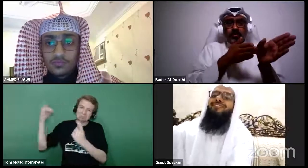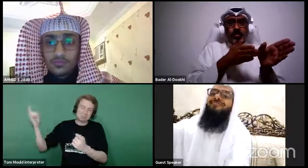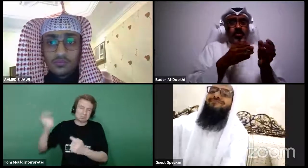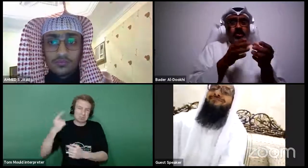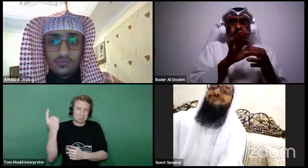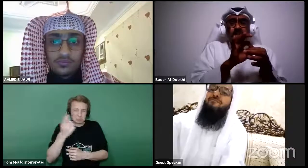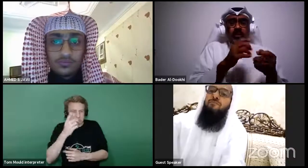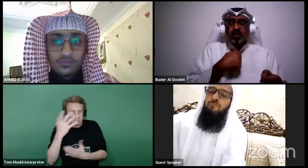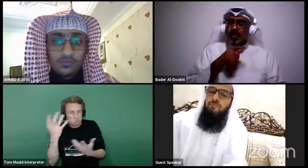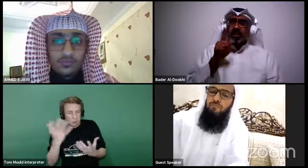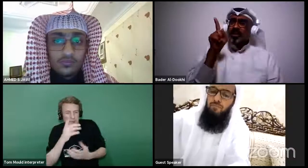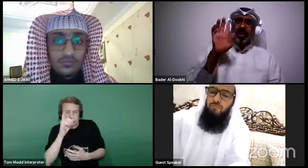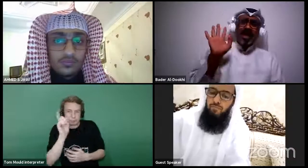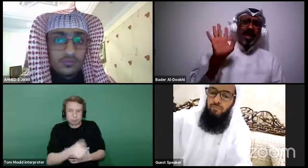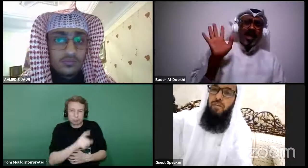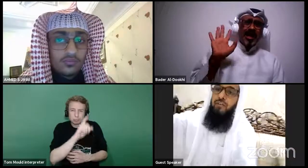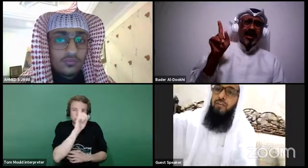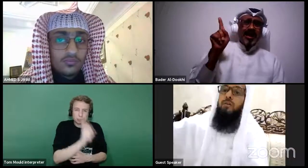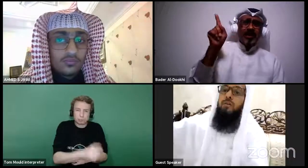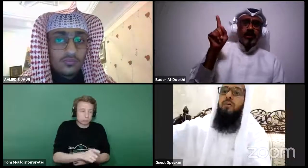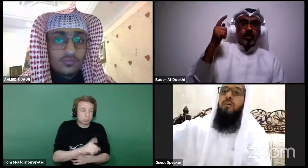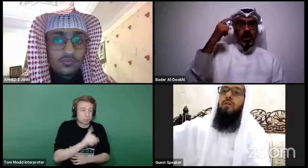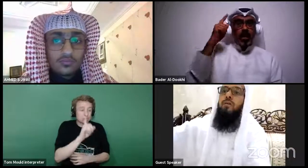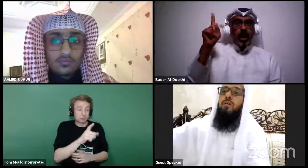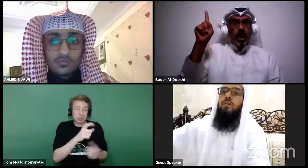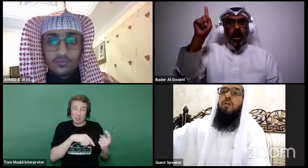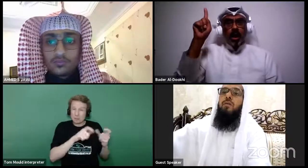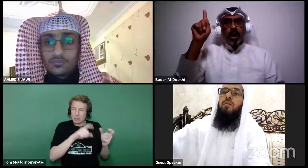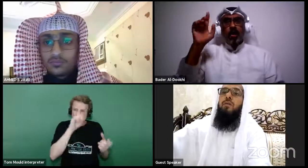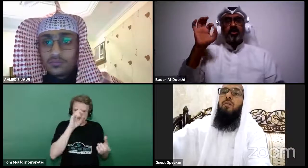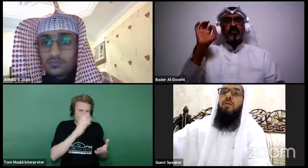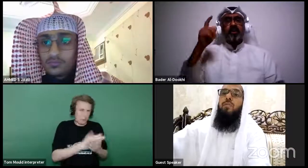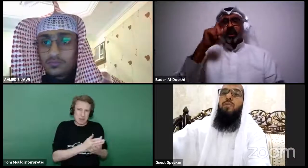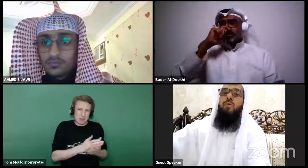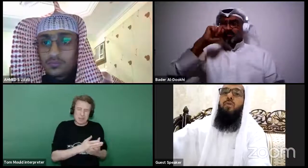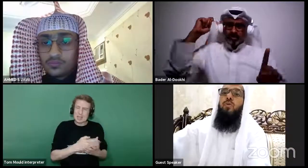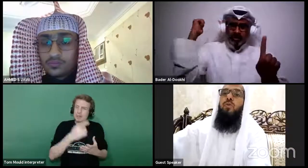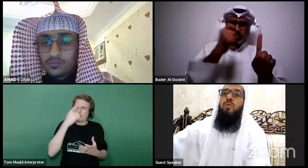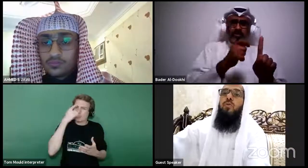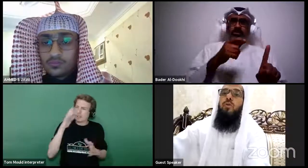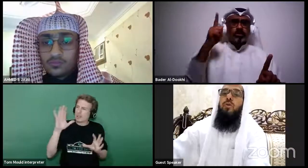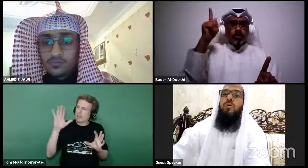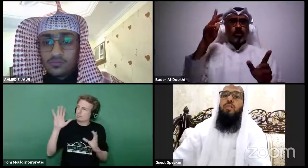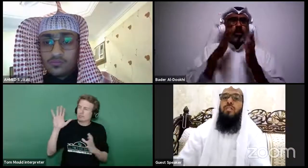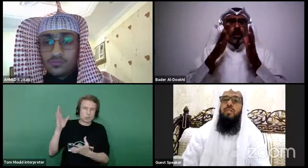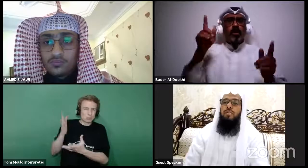Allah, and he is mighty in strength and severe in punishment.